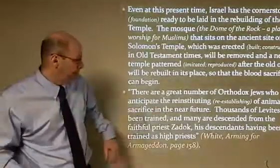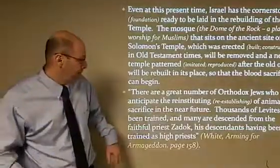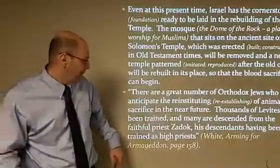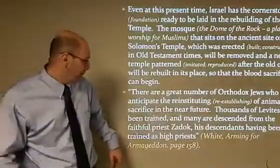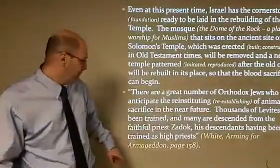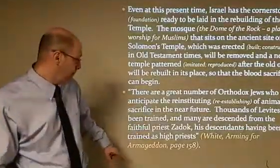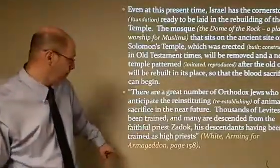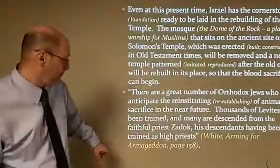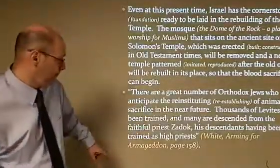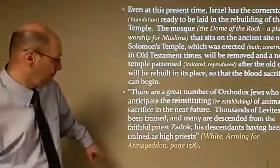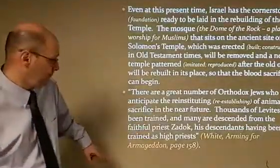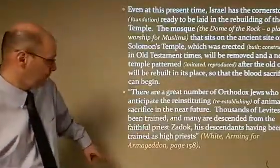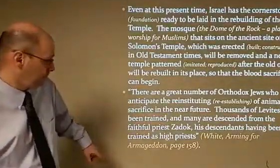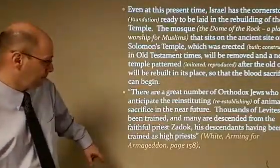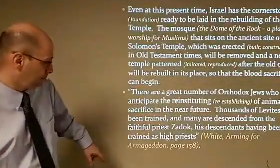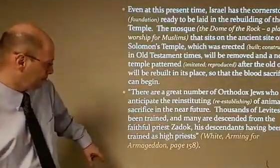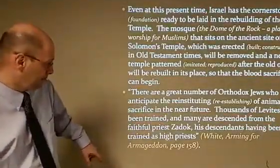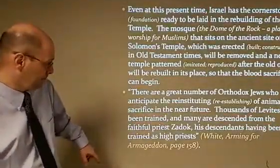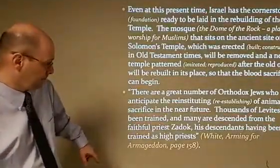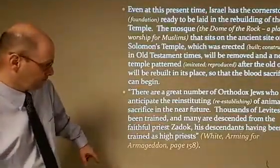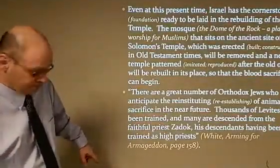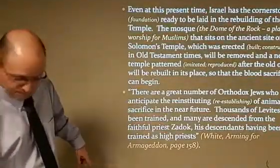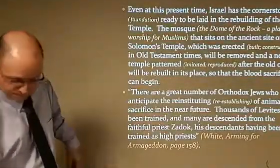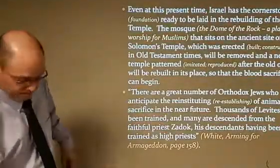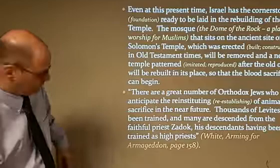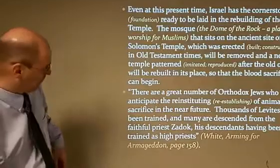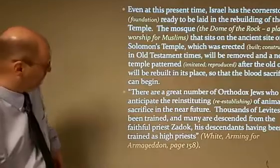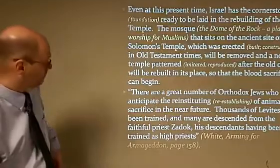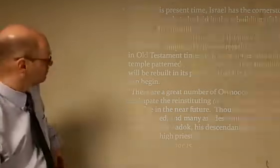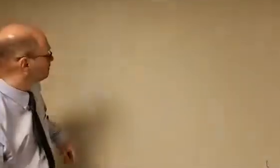of animal sacrifice in the near future.